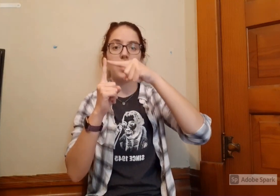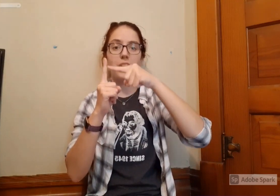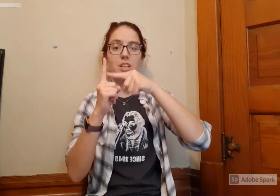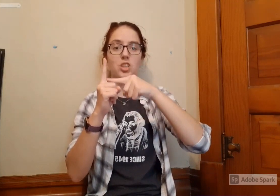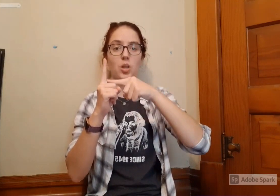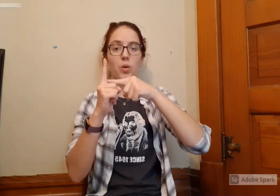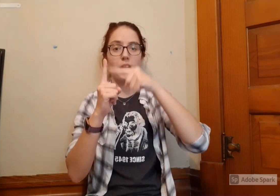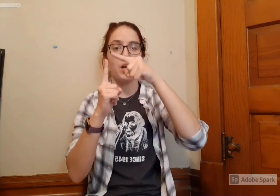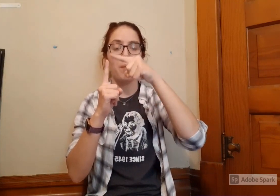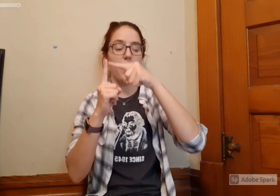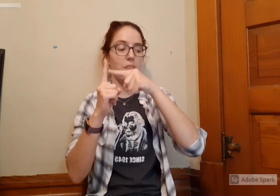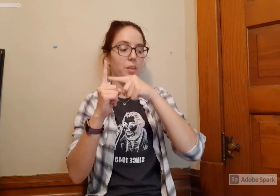like showing a month.